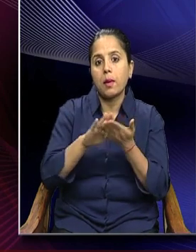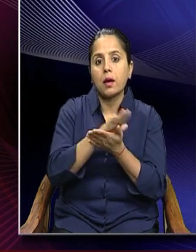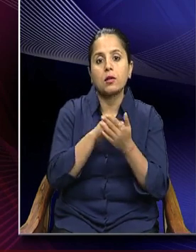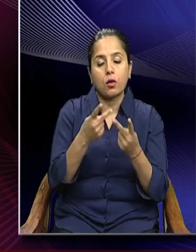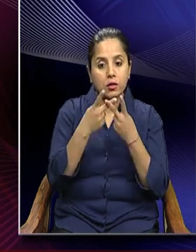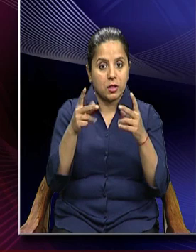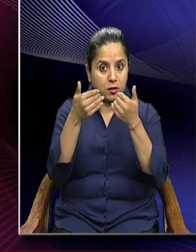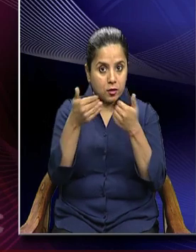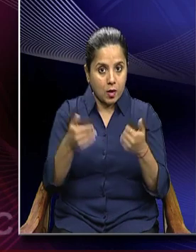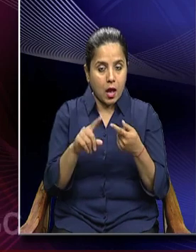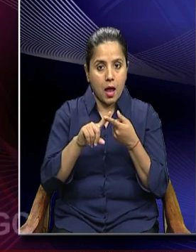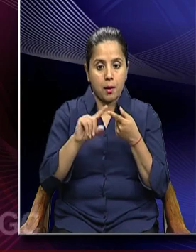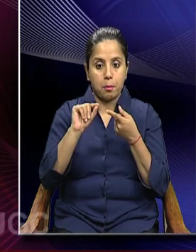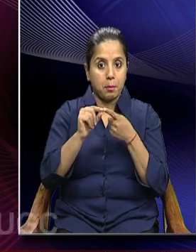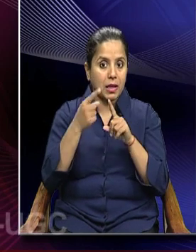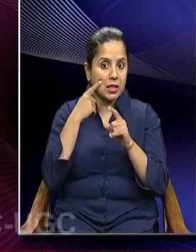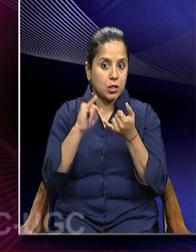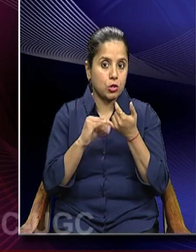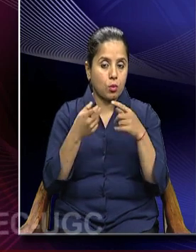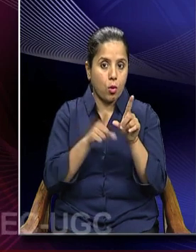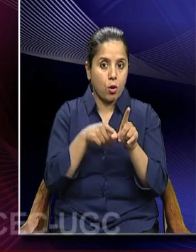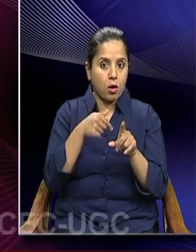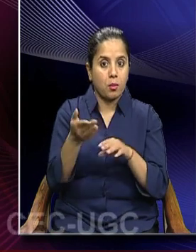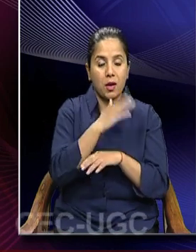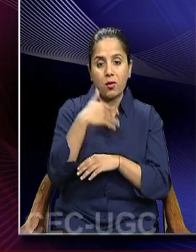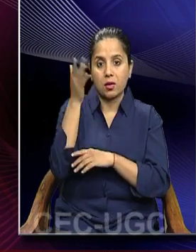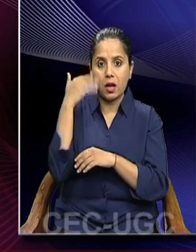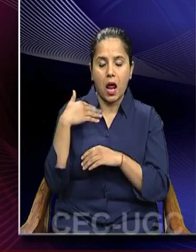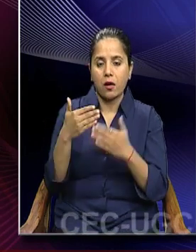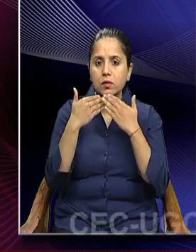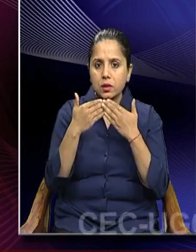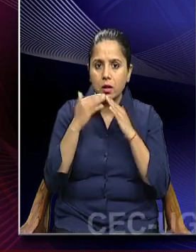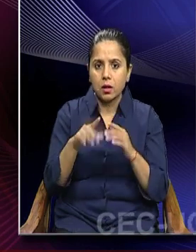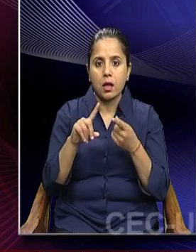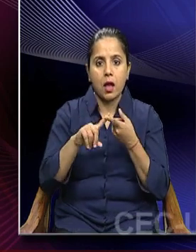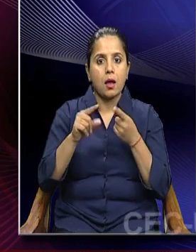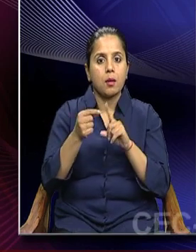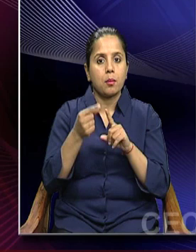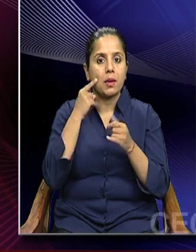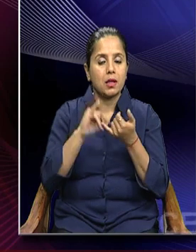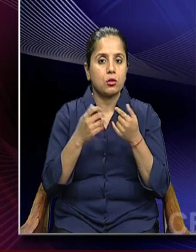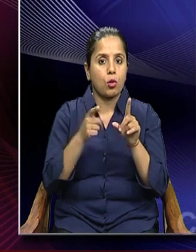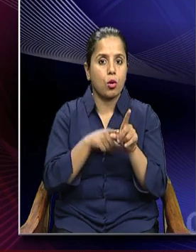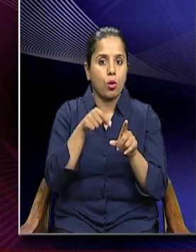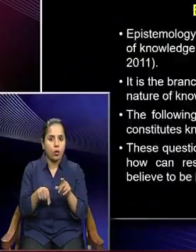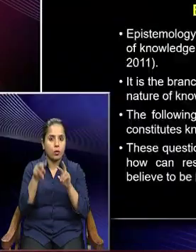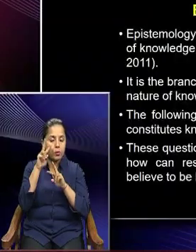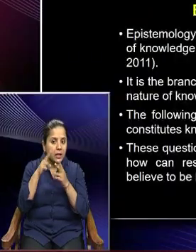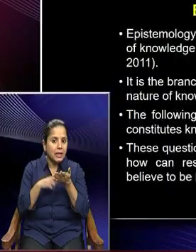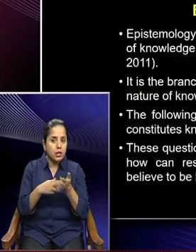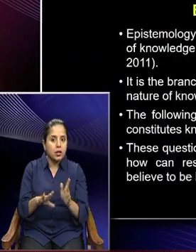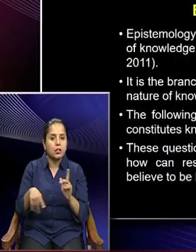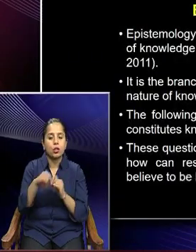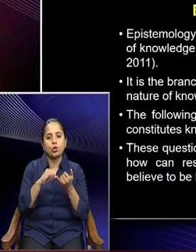is epistemology, and from our previous sessions we have studied that epistemology examines the nature and scope